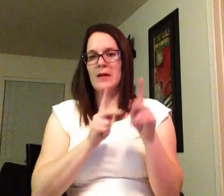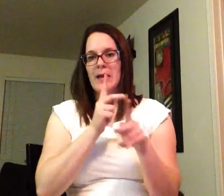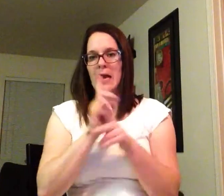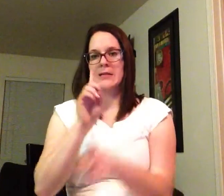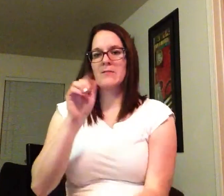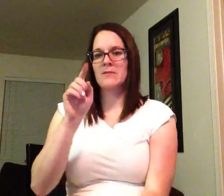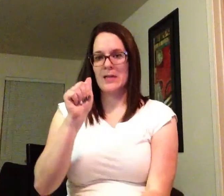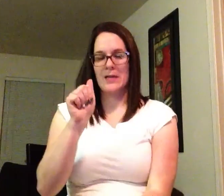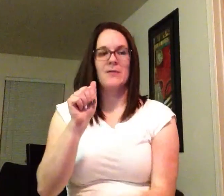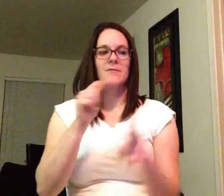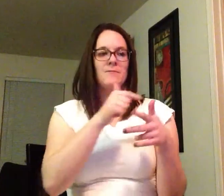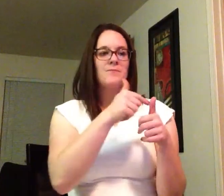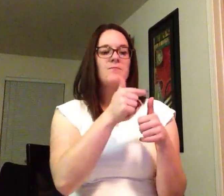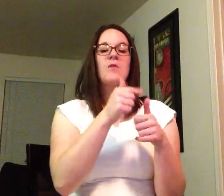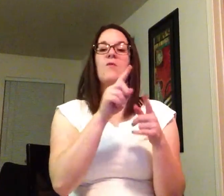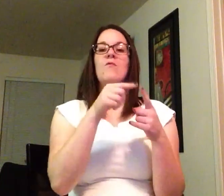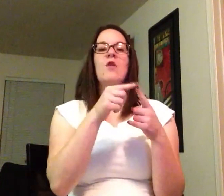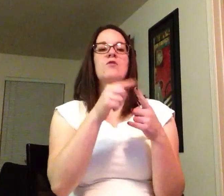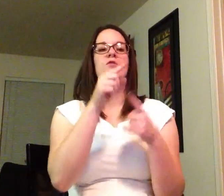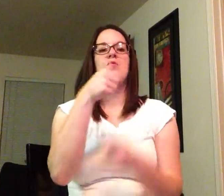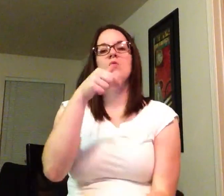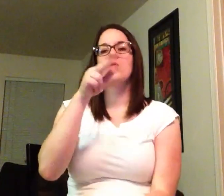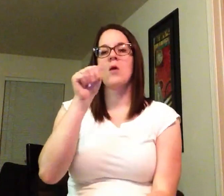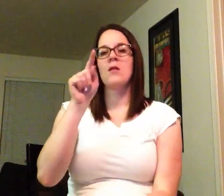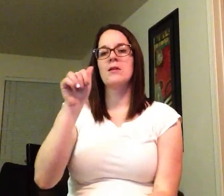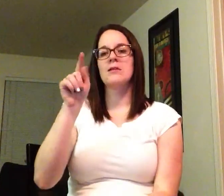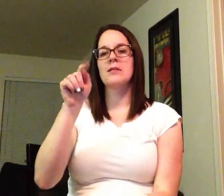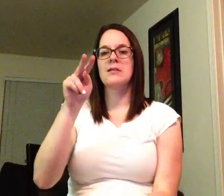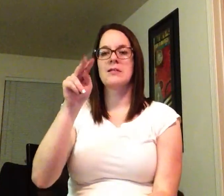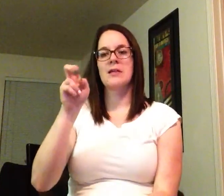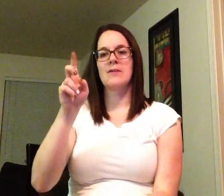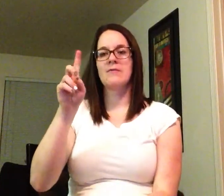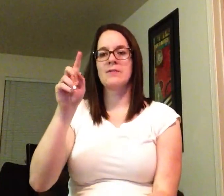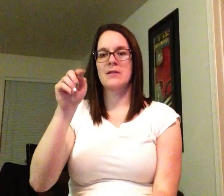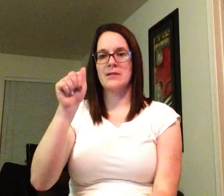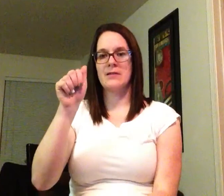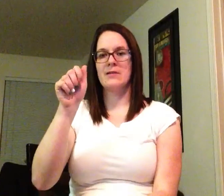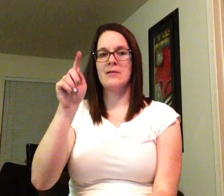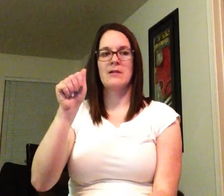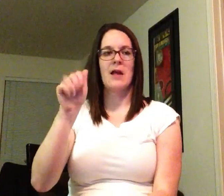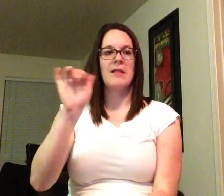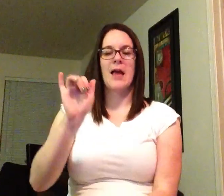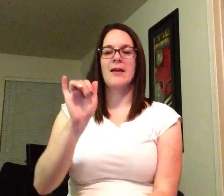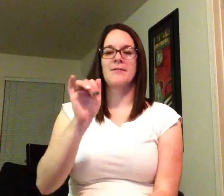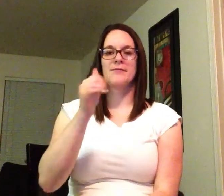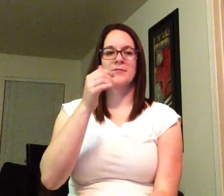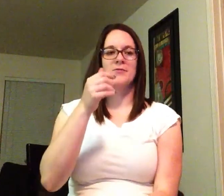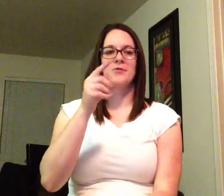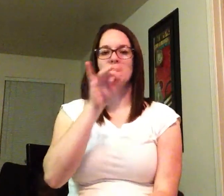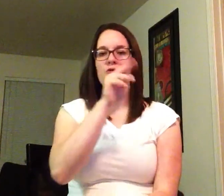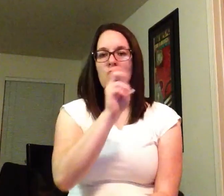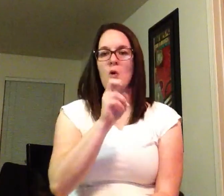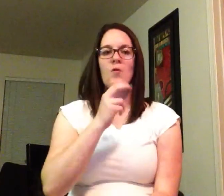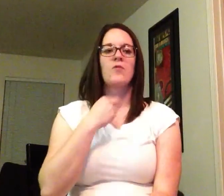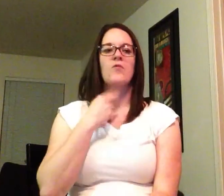the voice, the communication style that these women shared in common? And also quantitative data. So what was the average length of their profile? How much time was